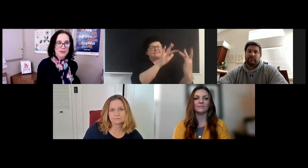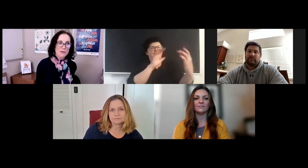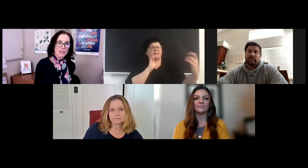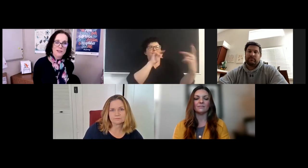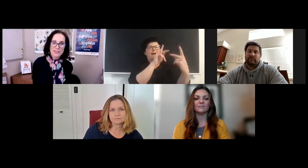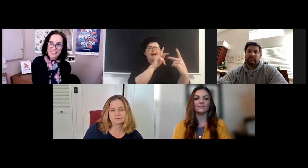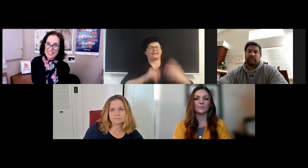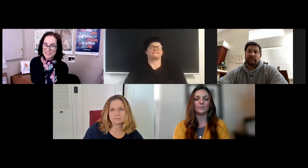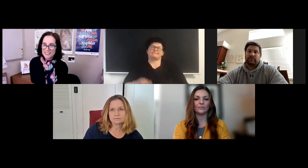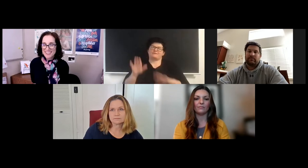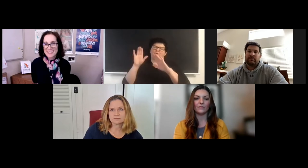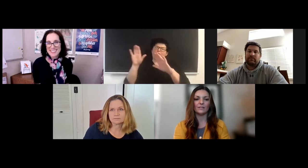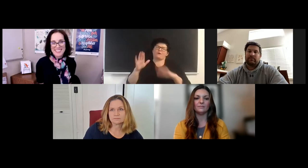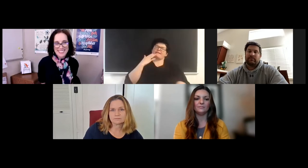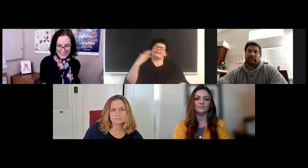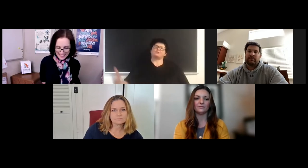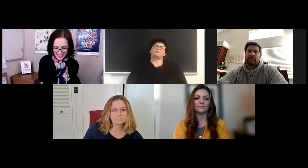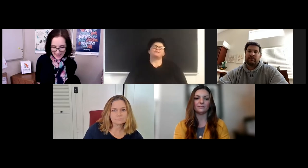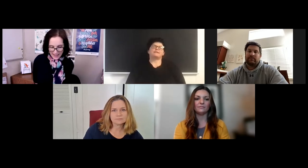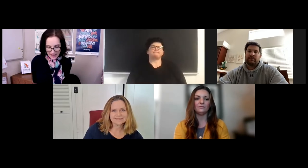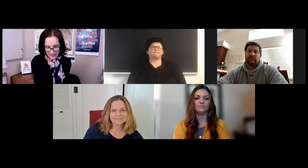Wonderful, wonderful. Thank you.